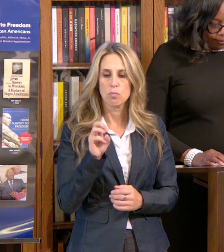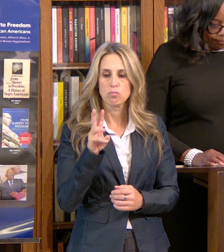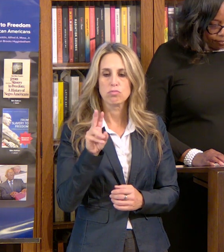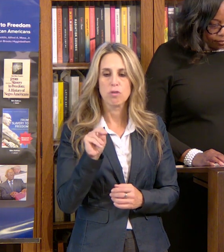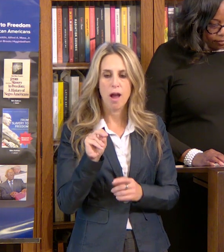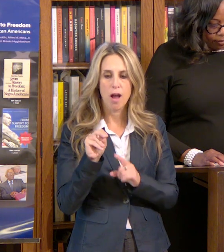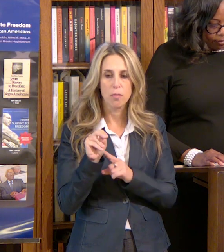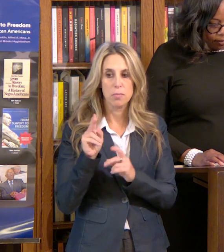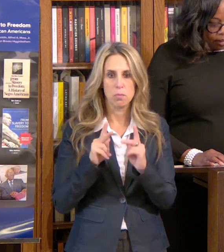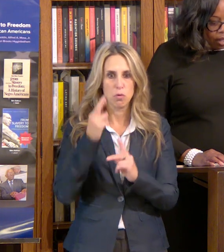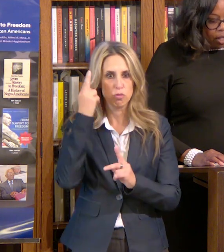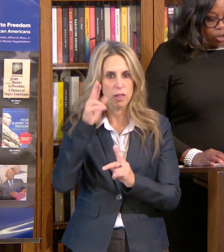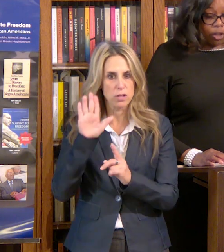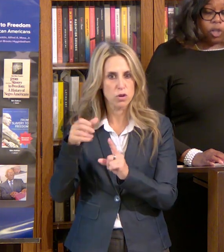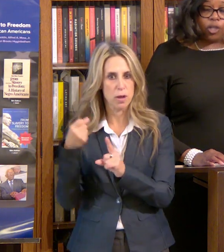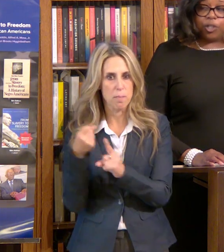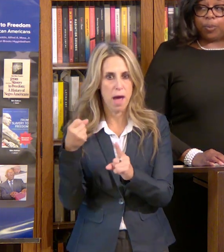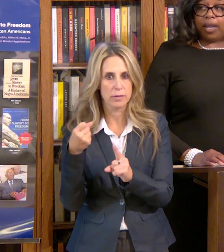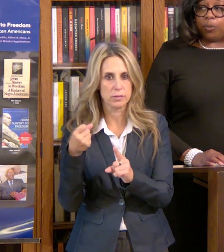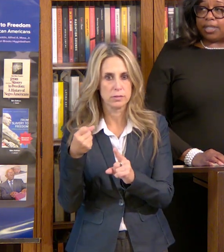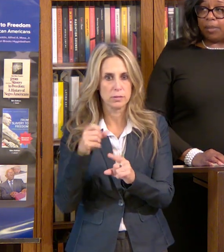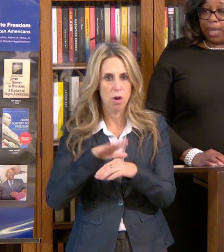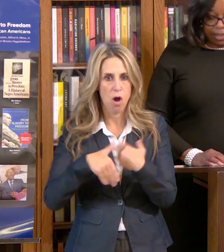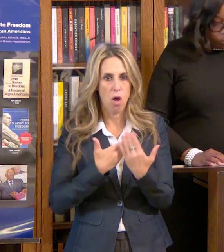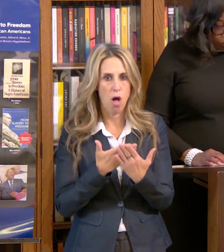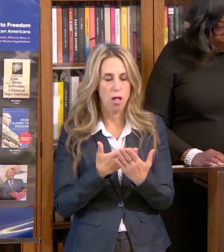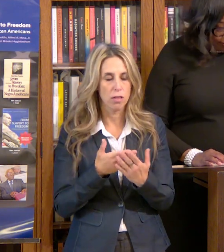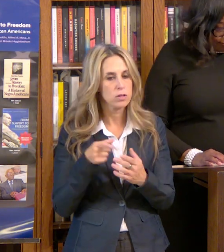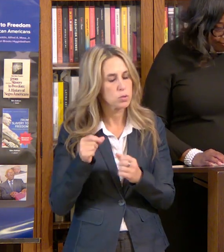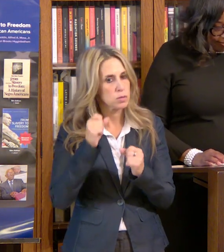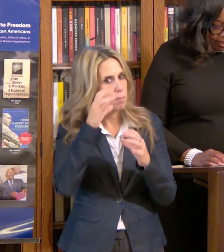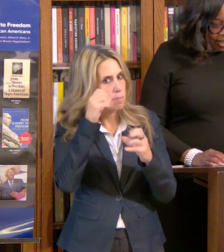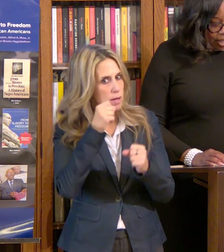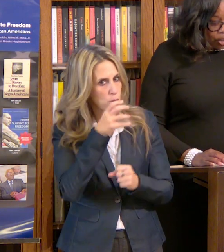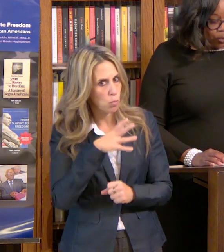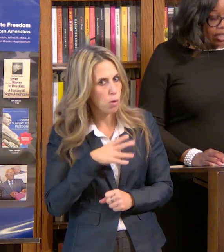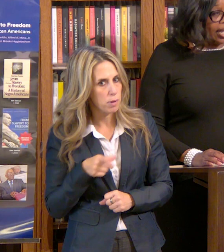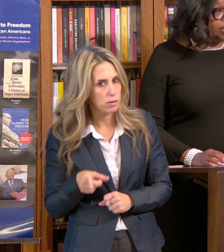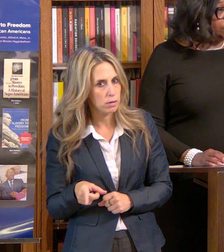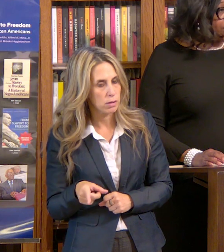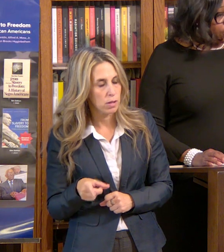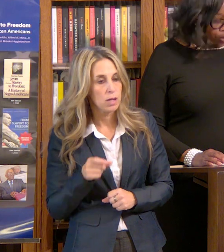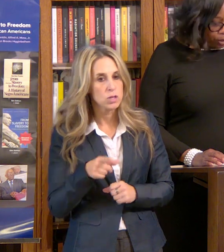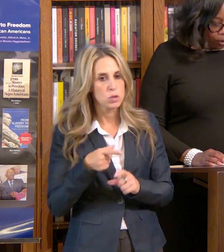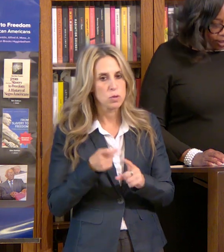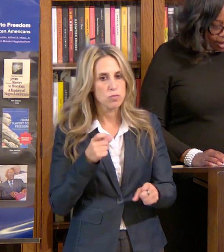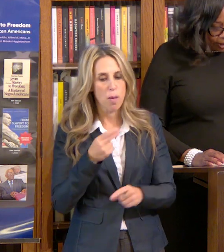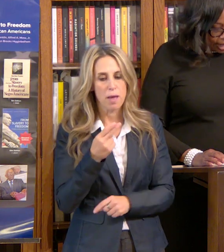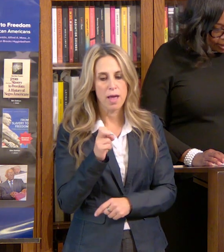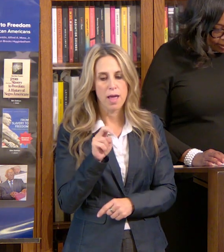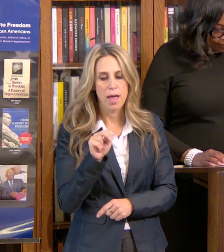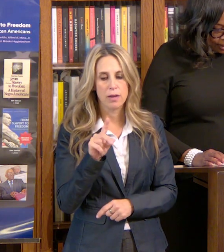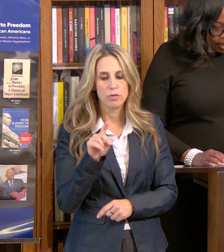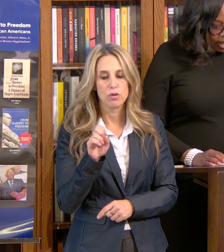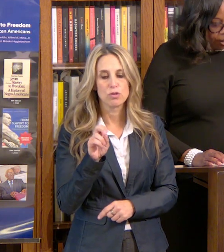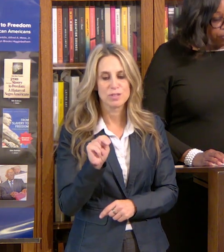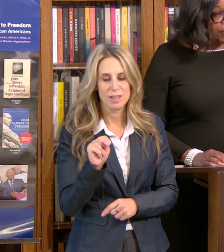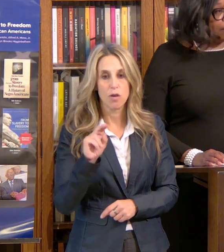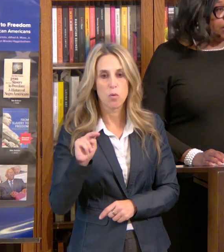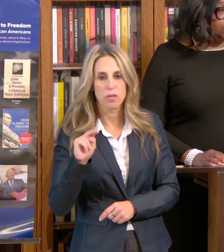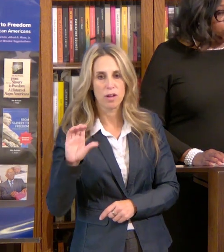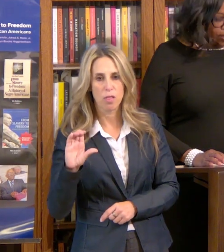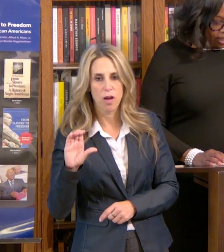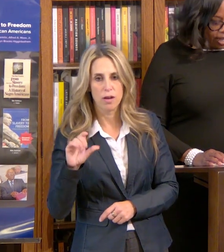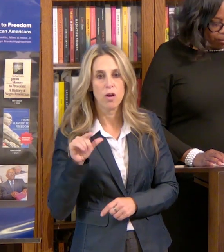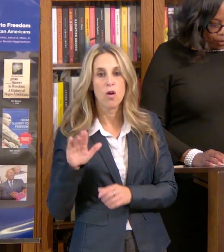realized Charlotte Hawkins Brown was an amazing woman she was a native of Henderson North Carolina and